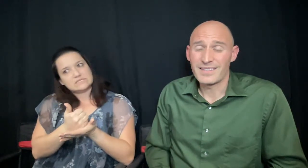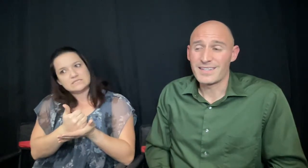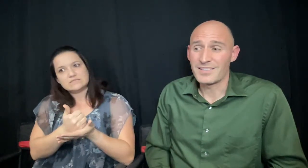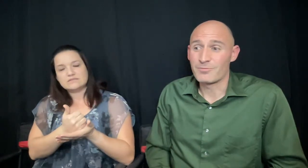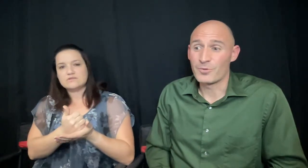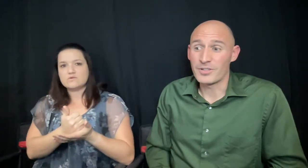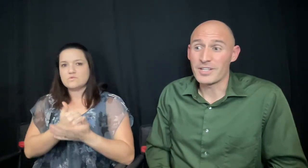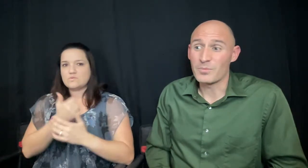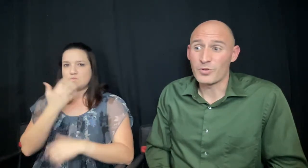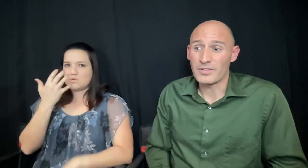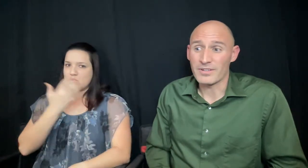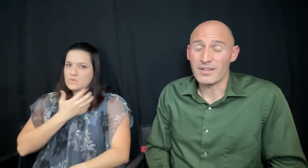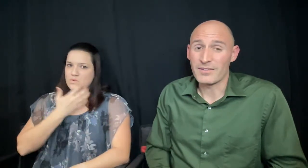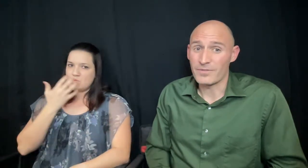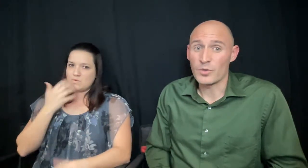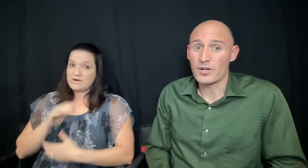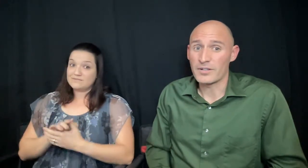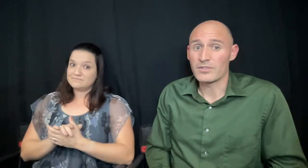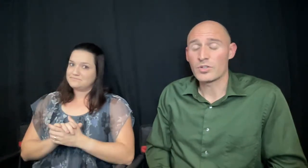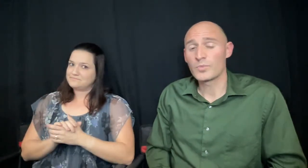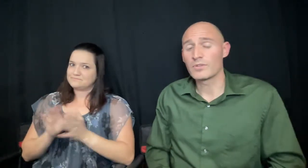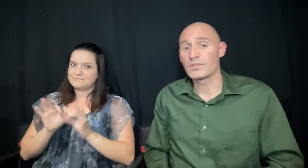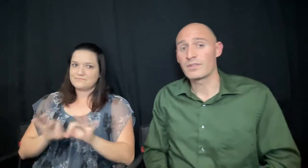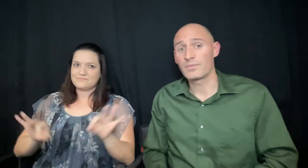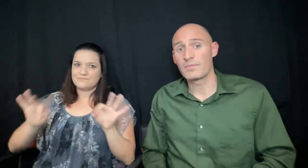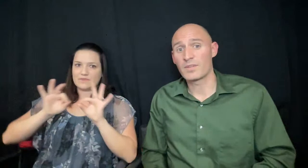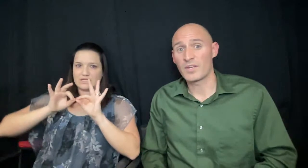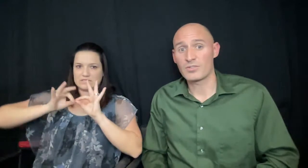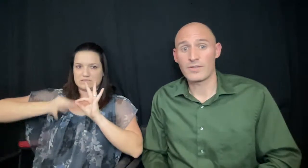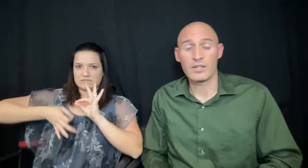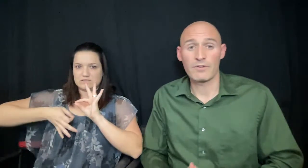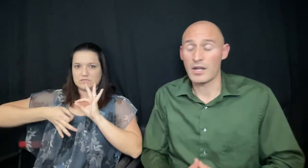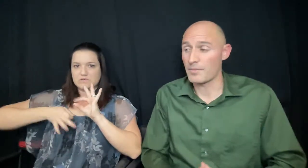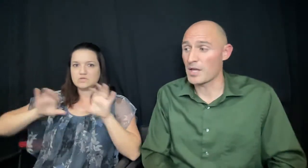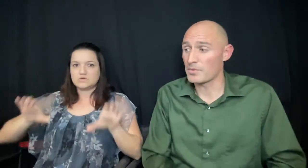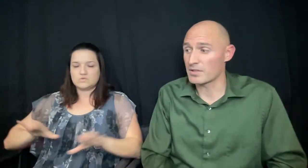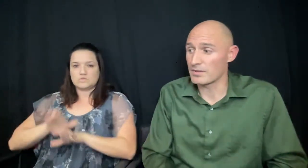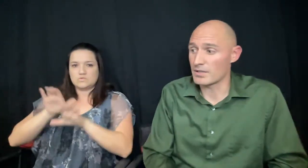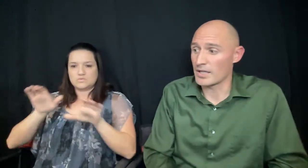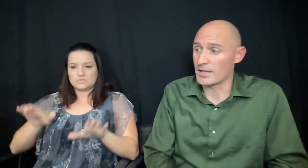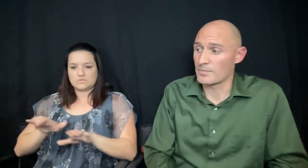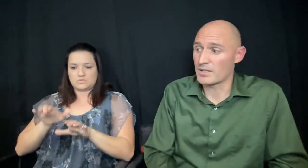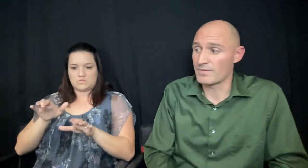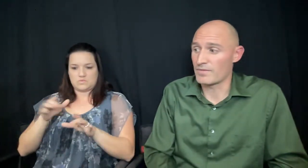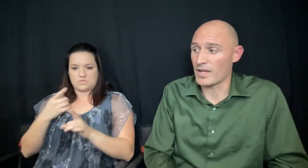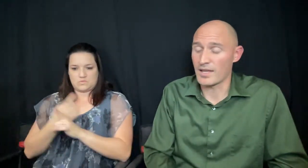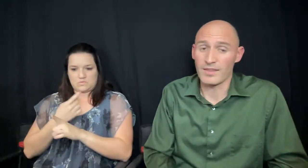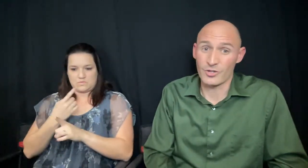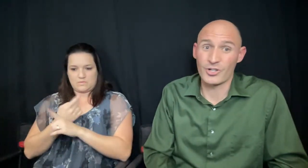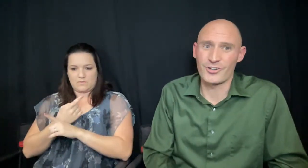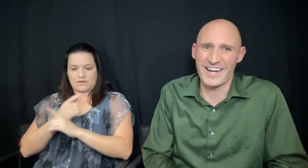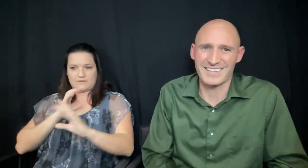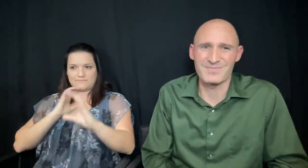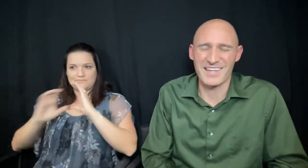It's really important, if you are an interpreter, to make sure that you're able to convey the correct